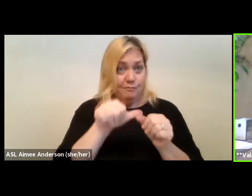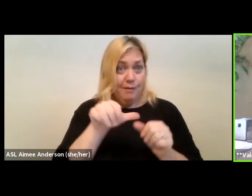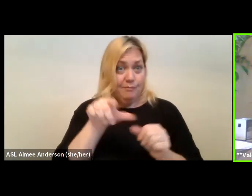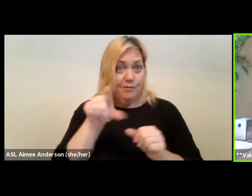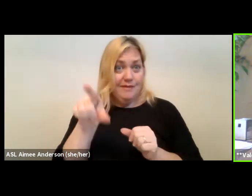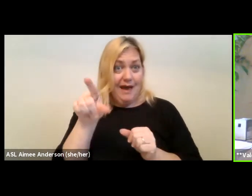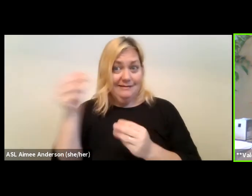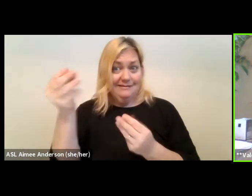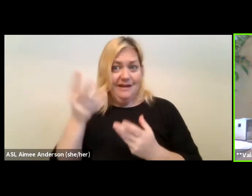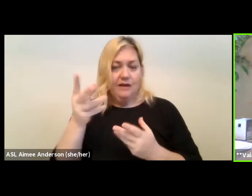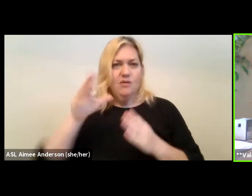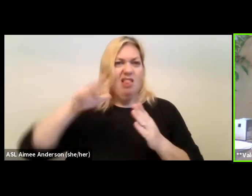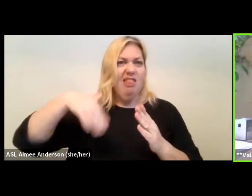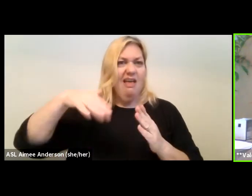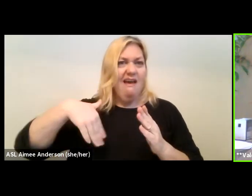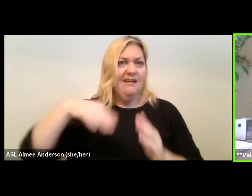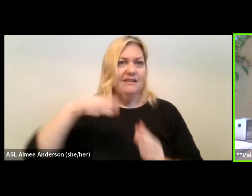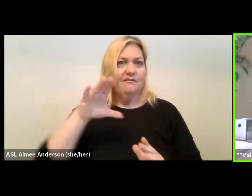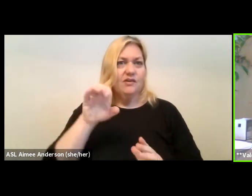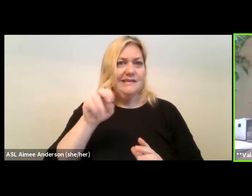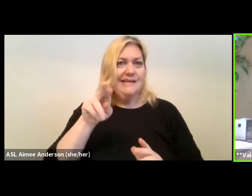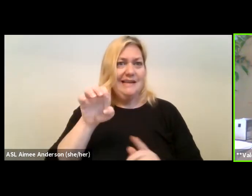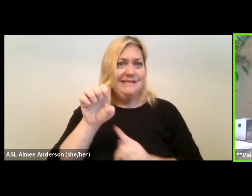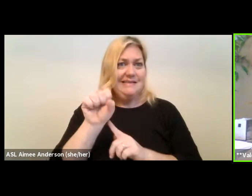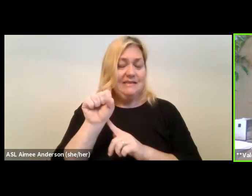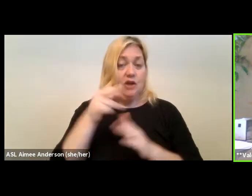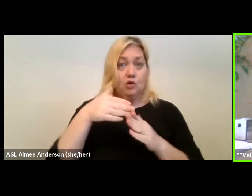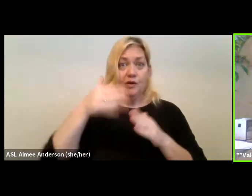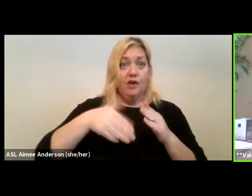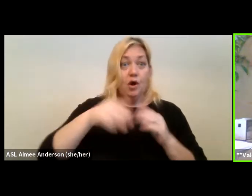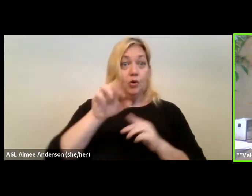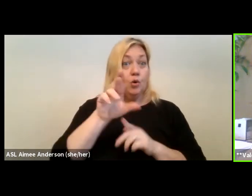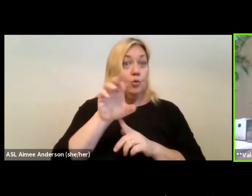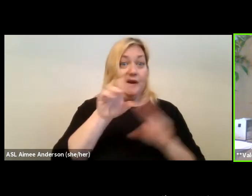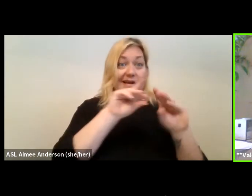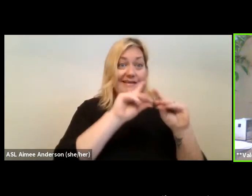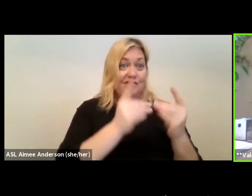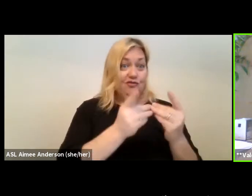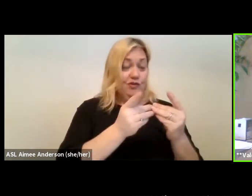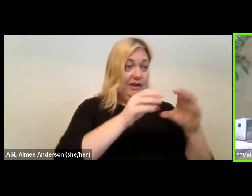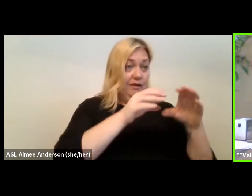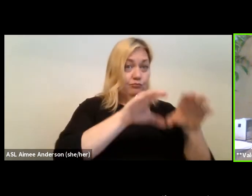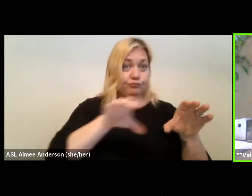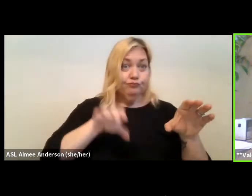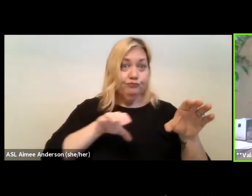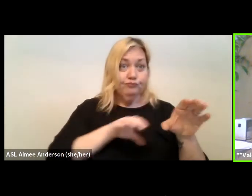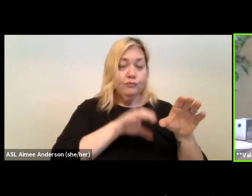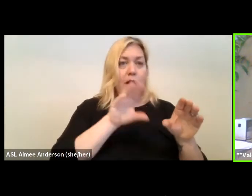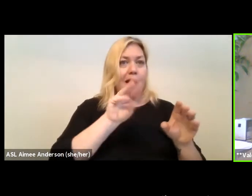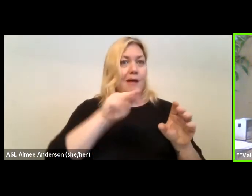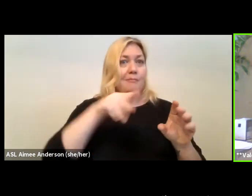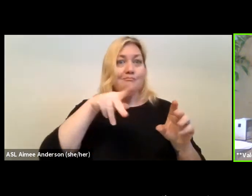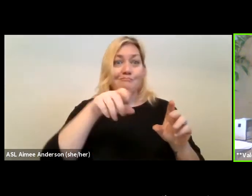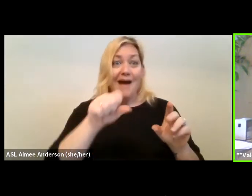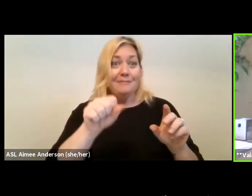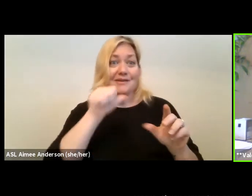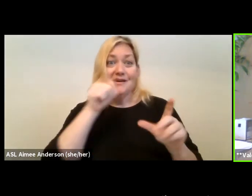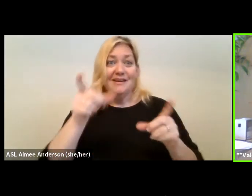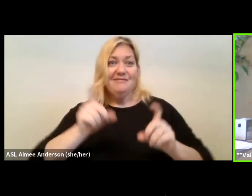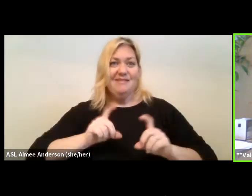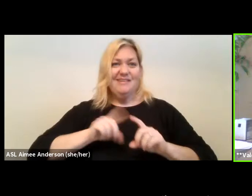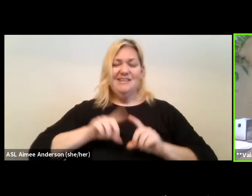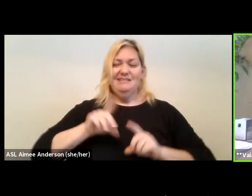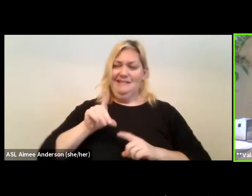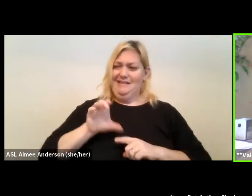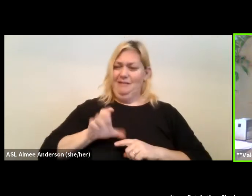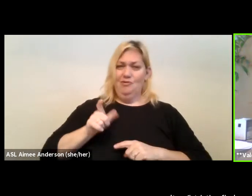to us very late, and as a result, the redistricting final maps won't be given to us until, I believe, December